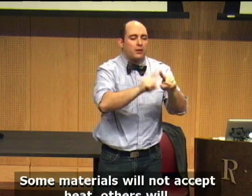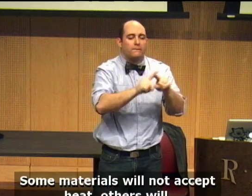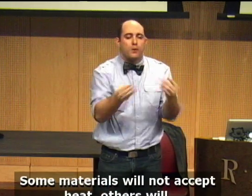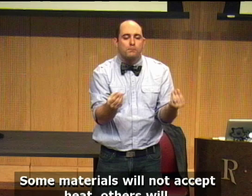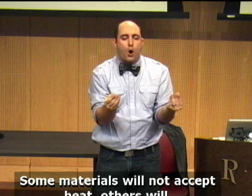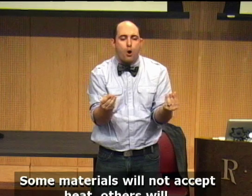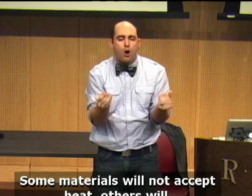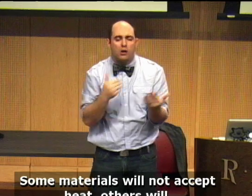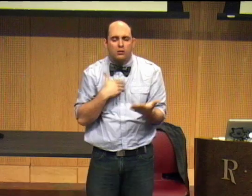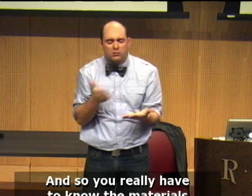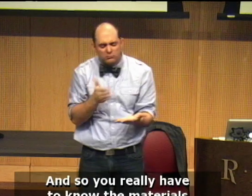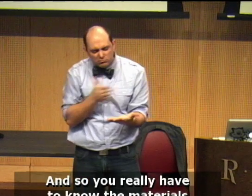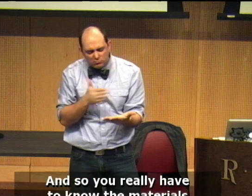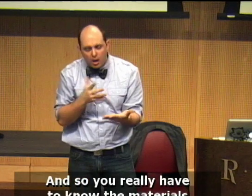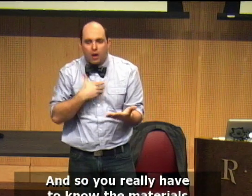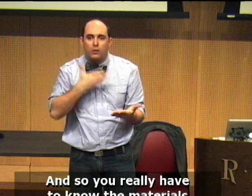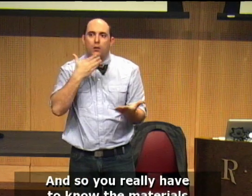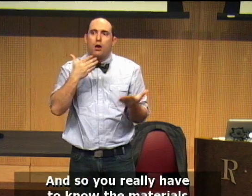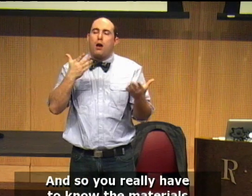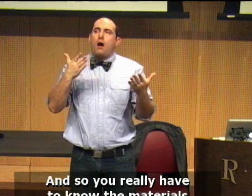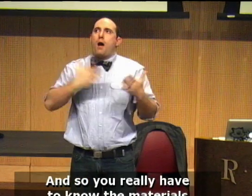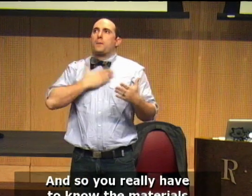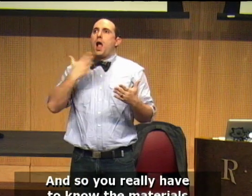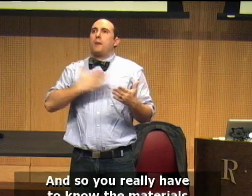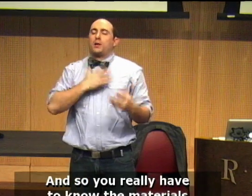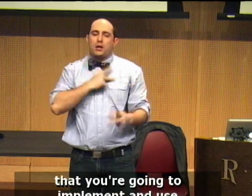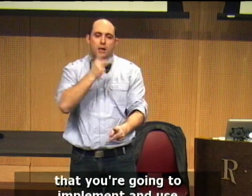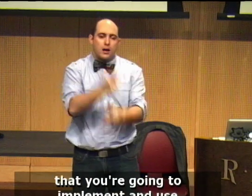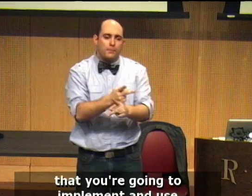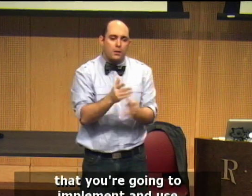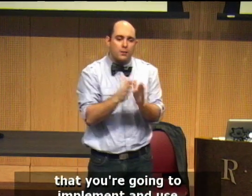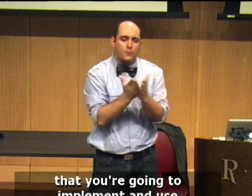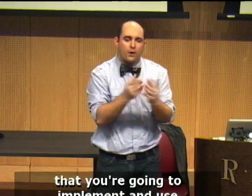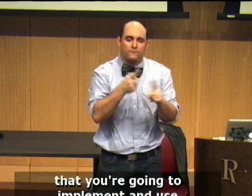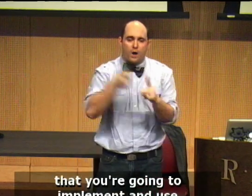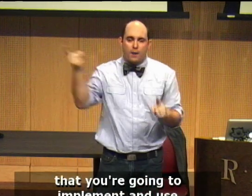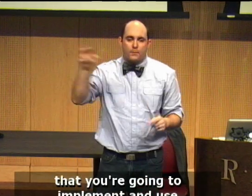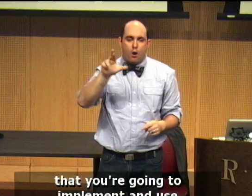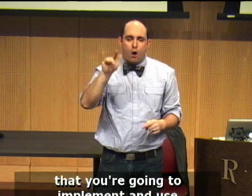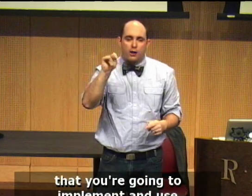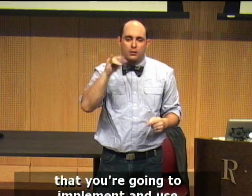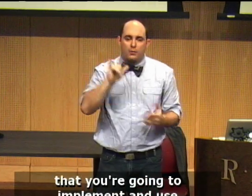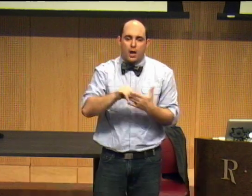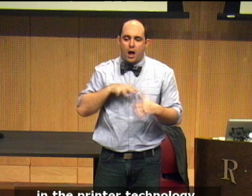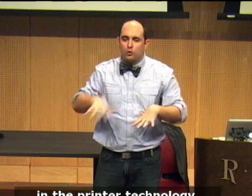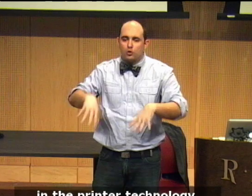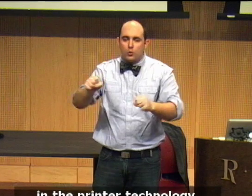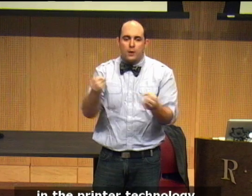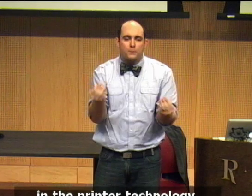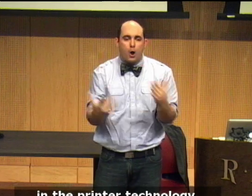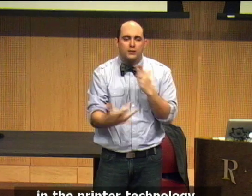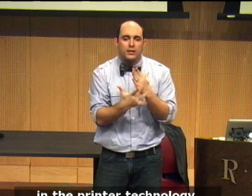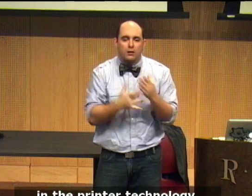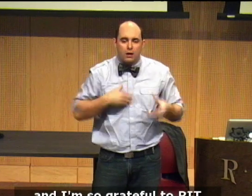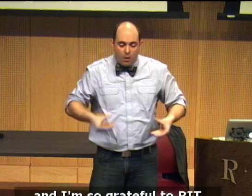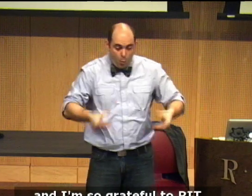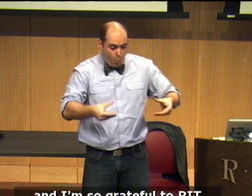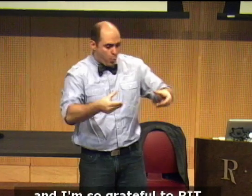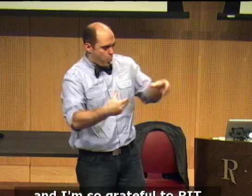others will, and so you really have to know the materials that you're going to implement and use in the printer technology. And I'm so